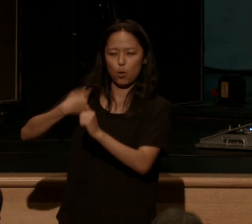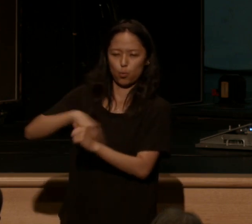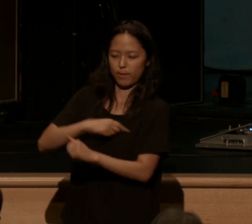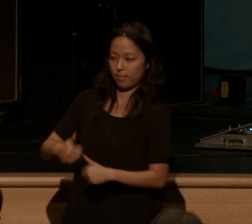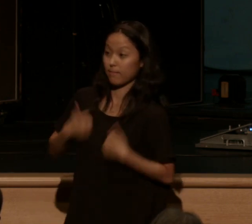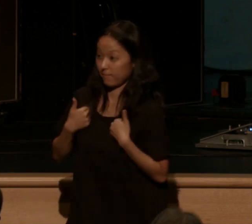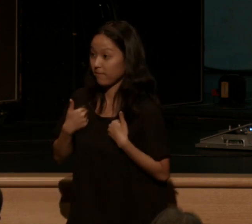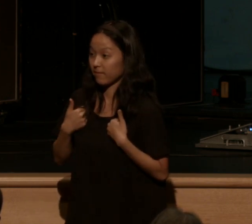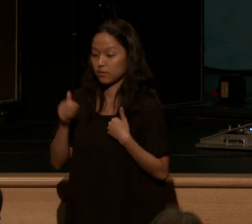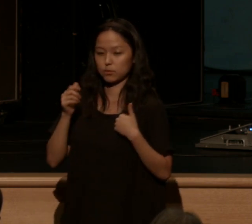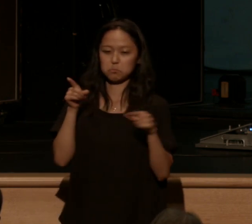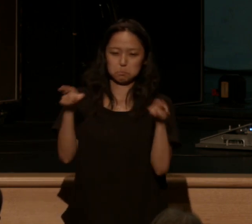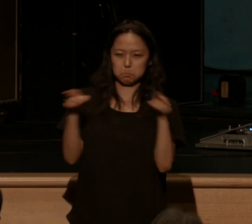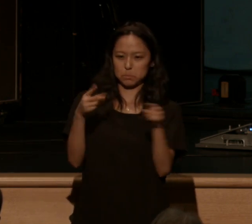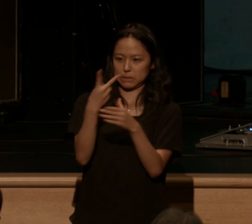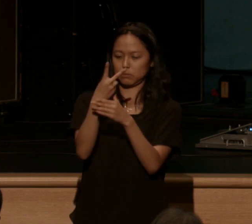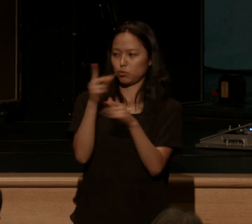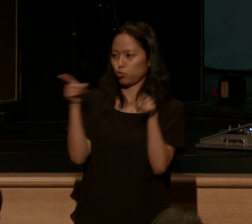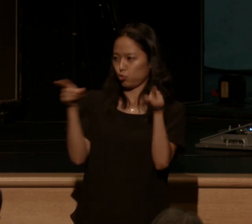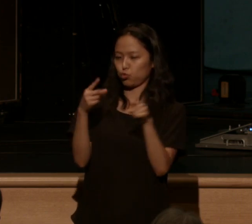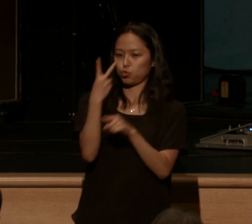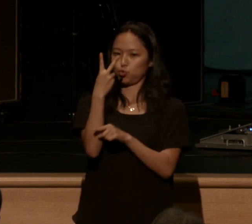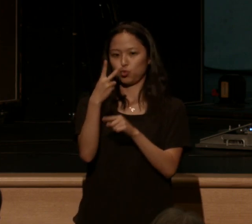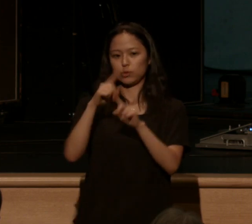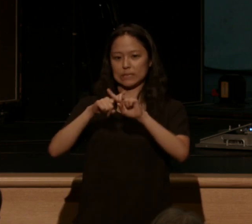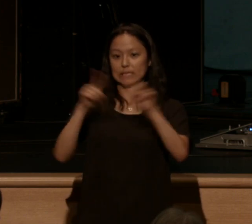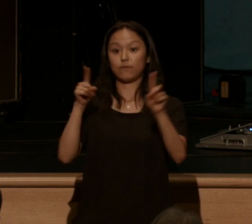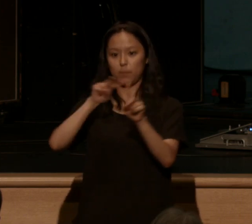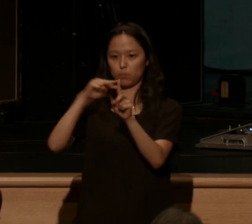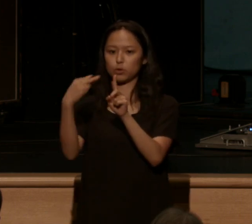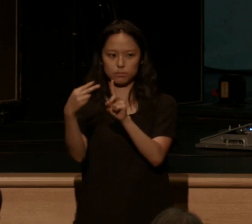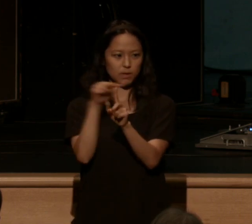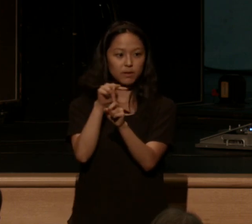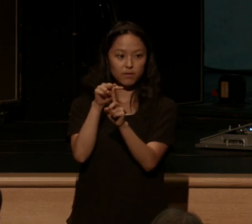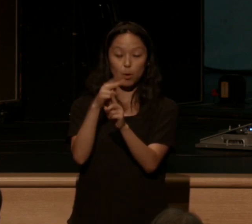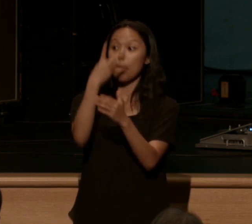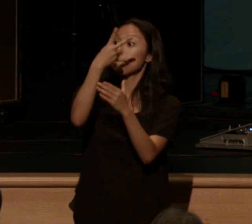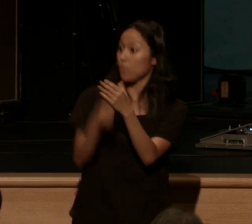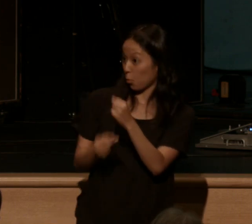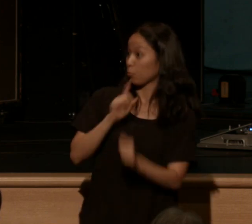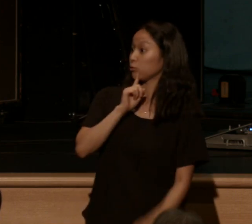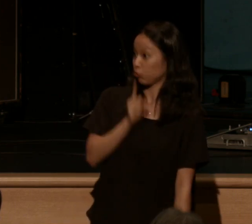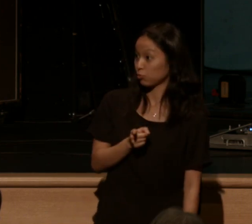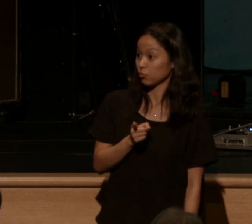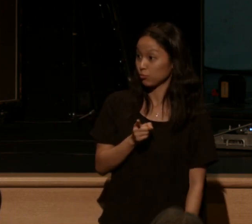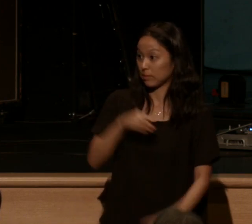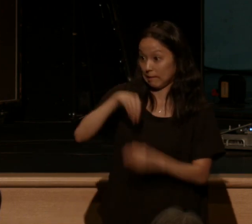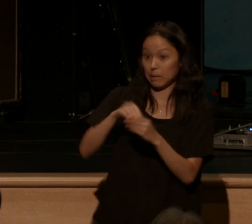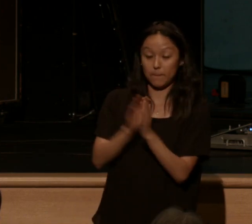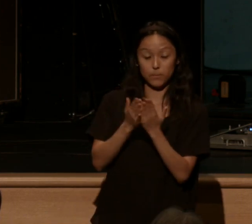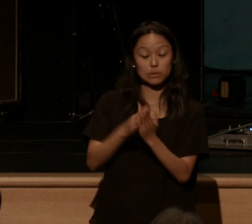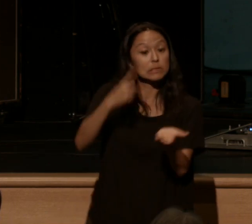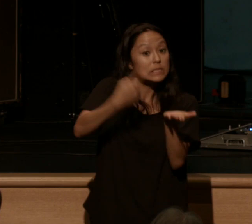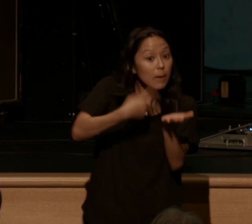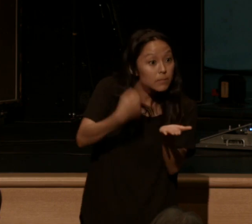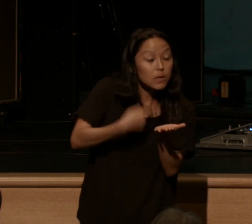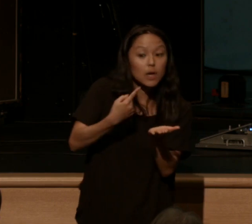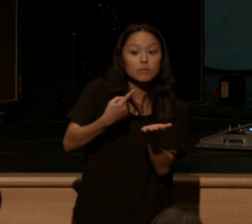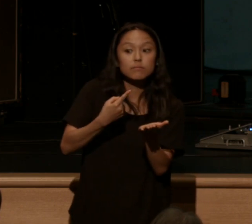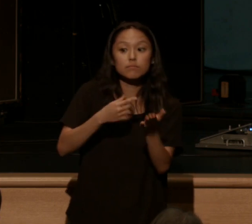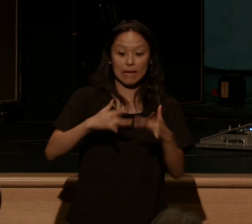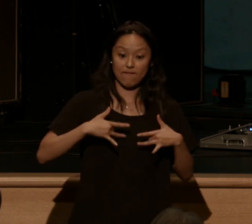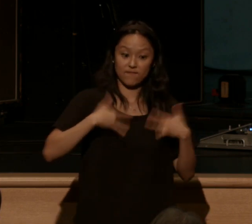be? What we're gonna learn through Acts is the answer is both are true within this book. So there are times when events